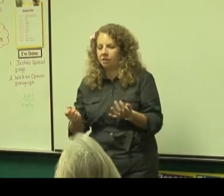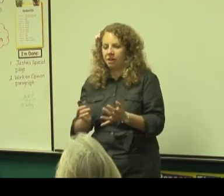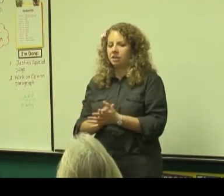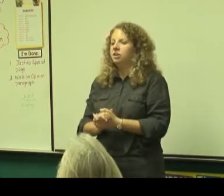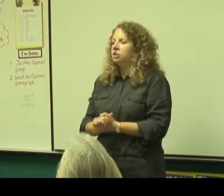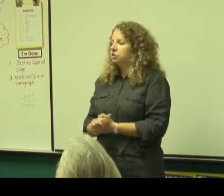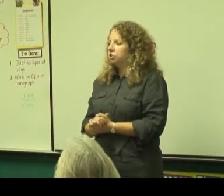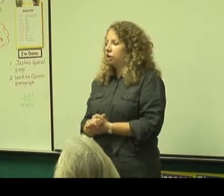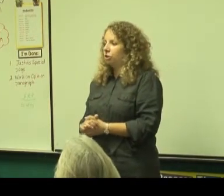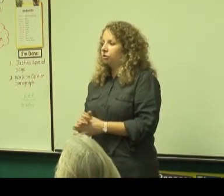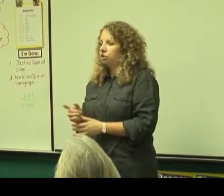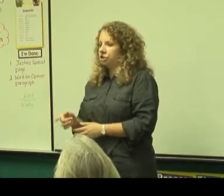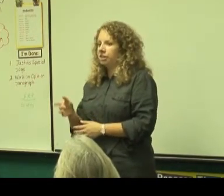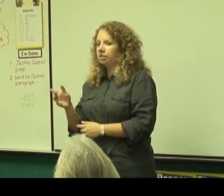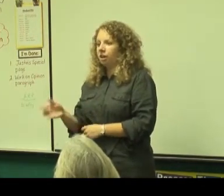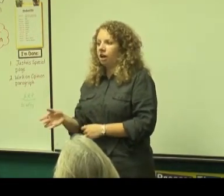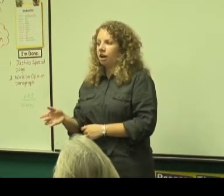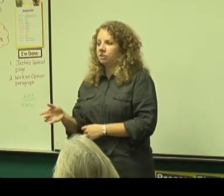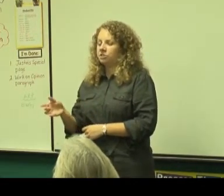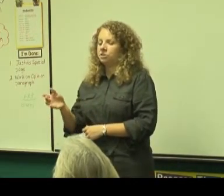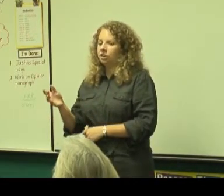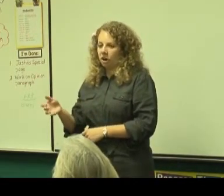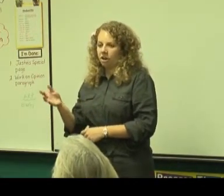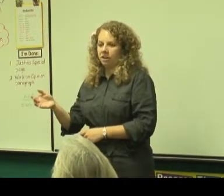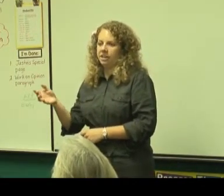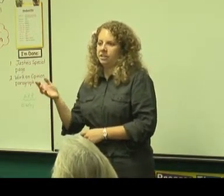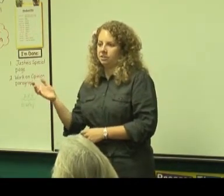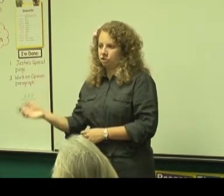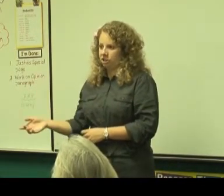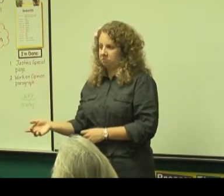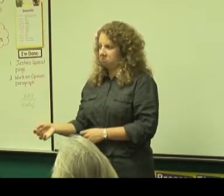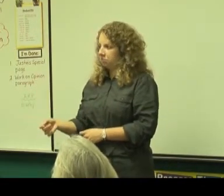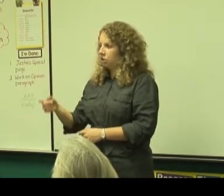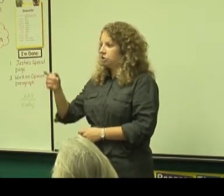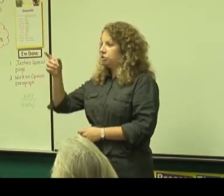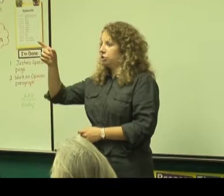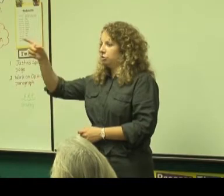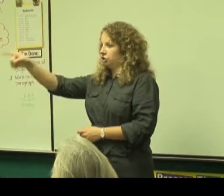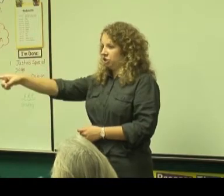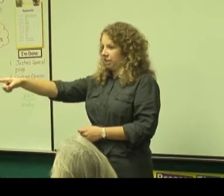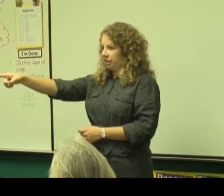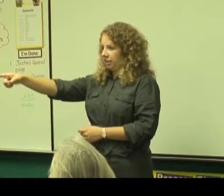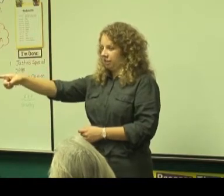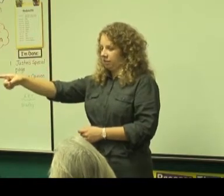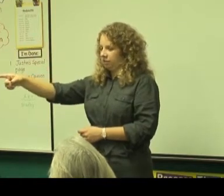Okay. So she lost car keys. So she